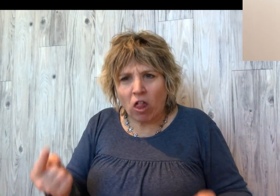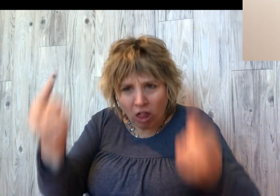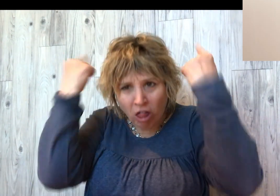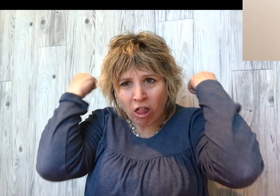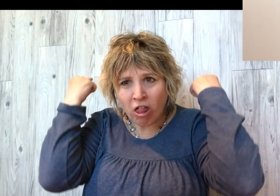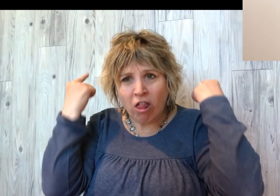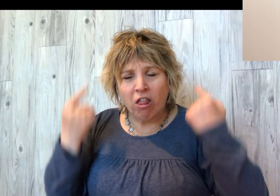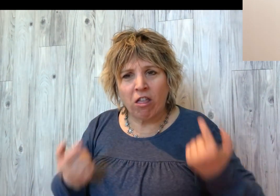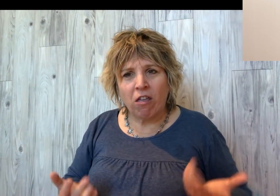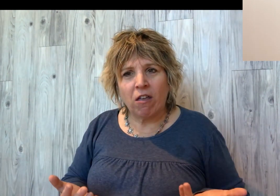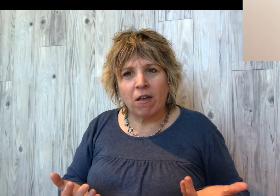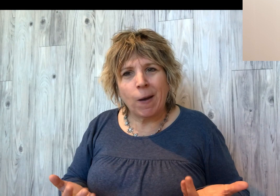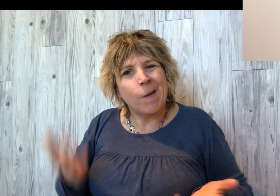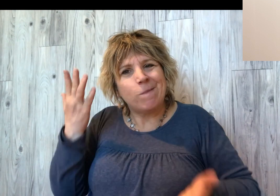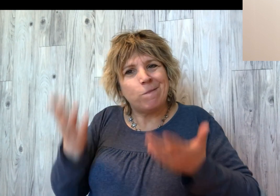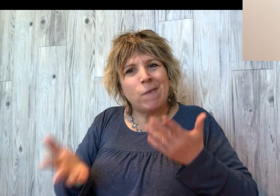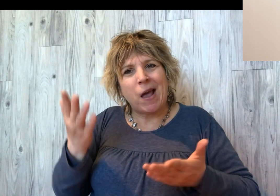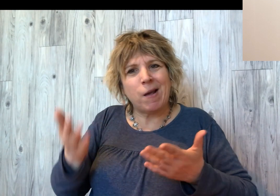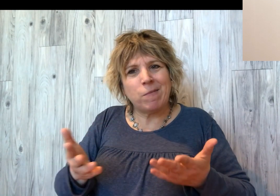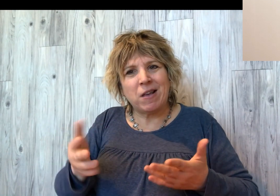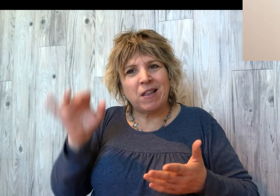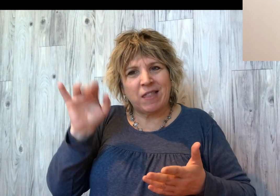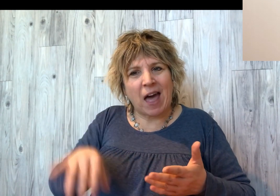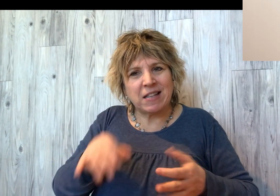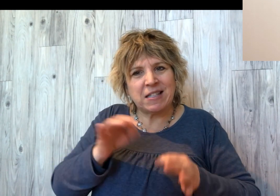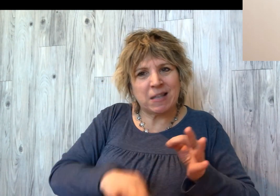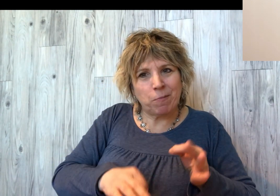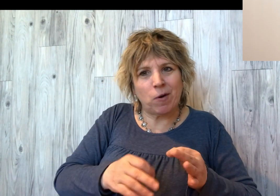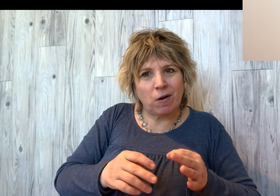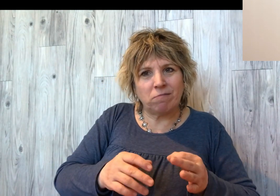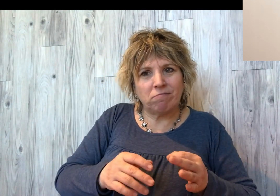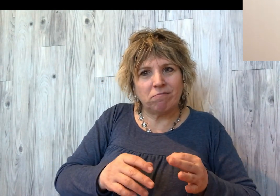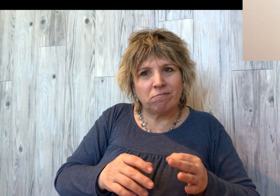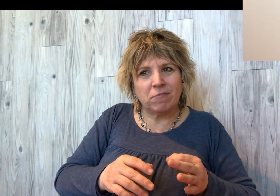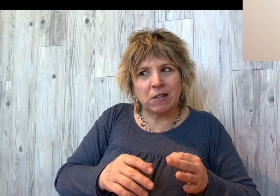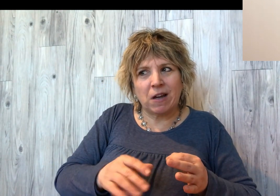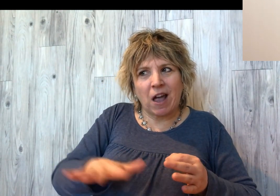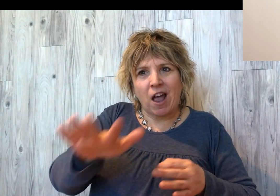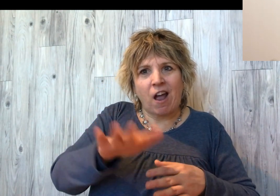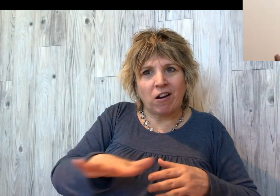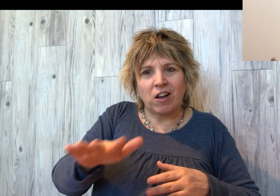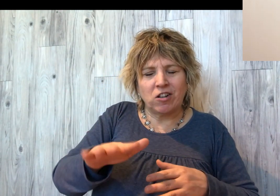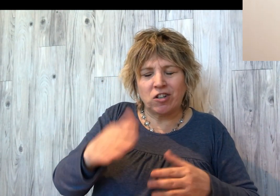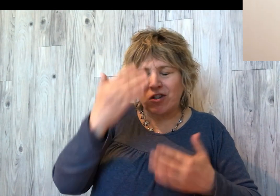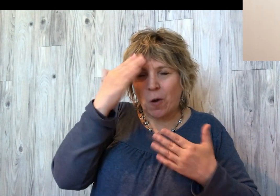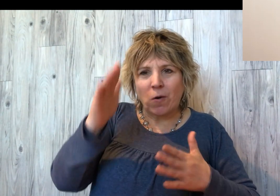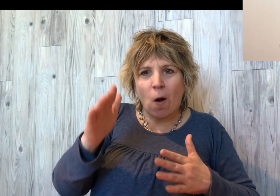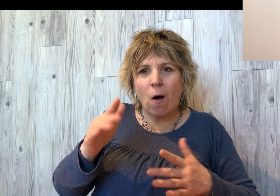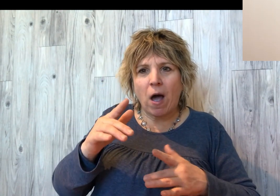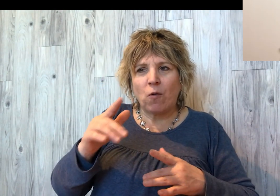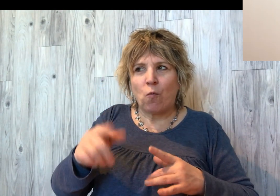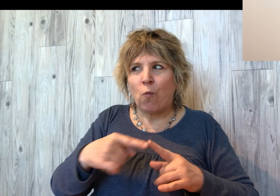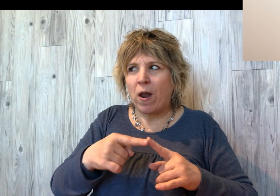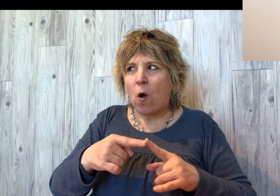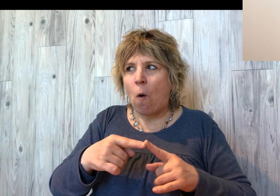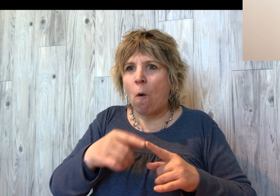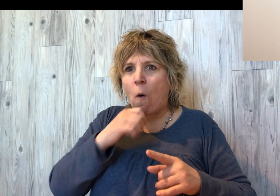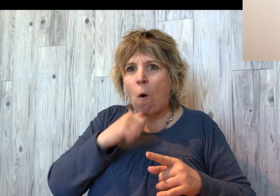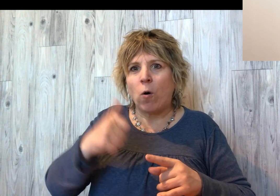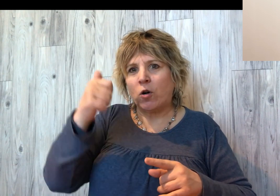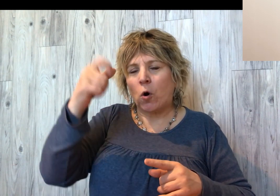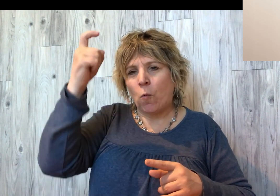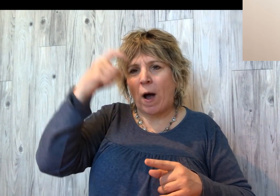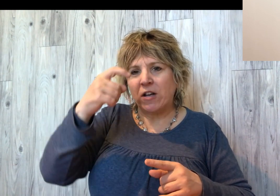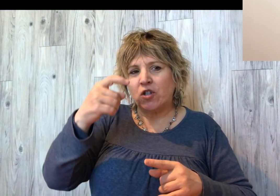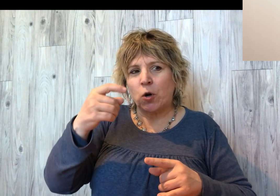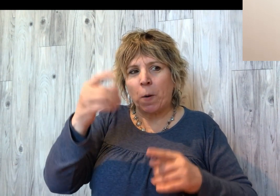make sense. So you might be in that simple place these days if you just don't know what you don't know. And when an older, wiser person tries